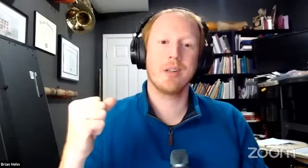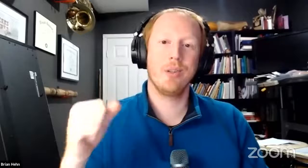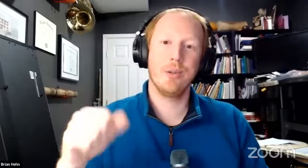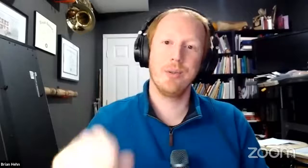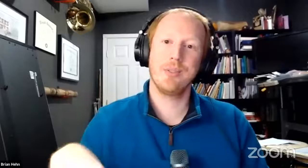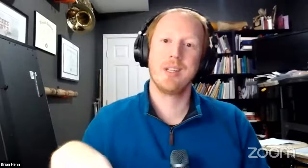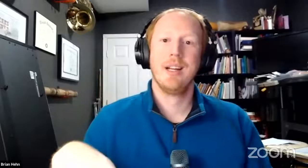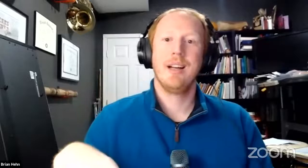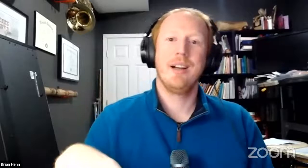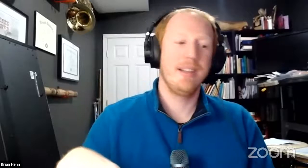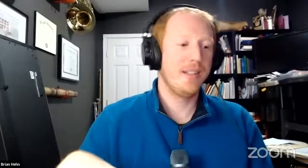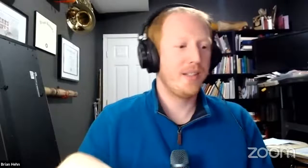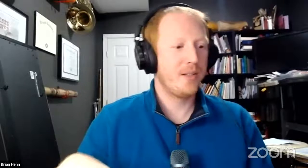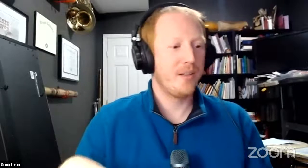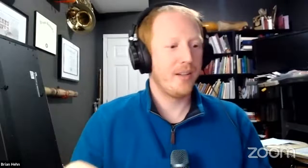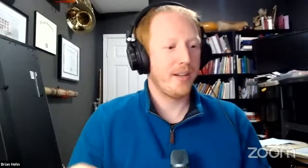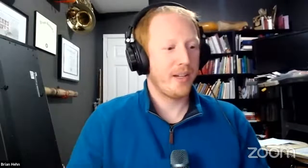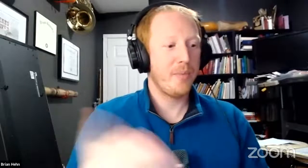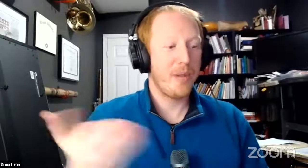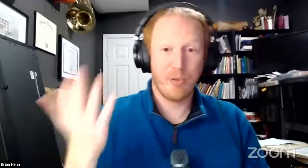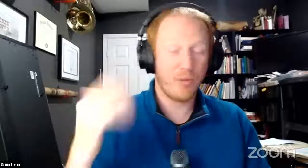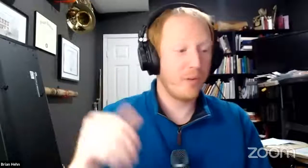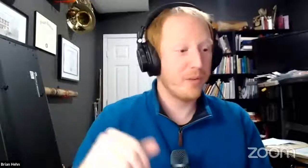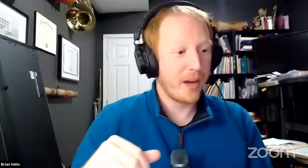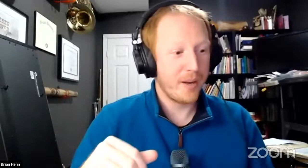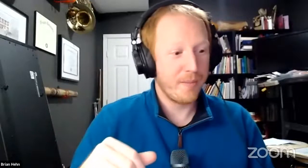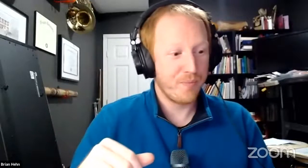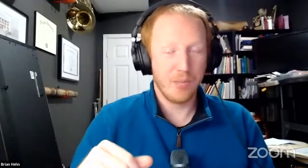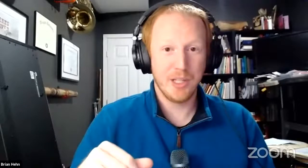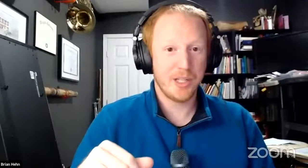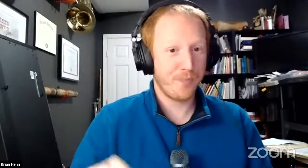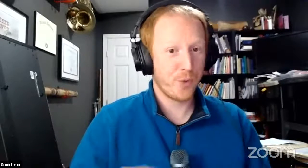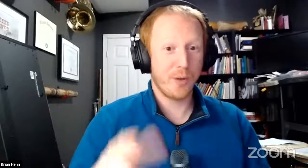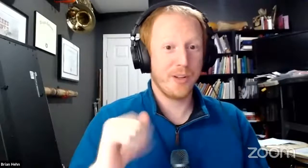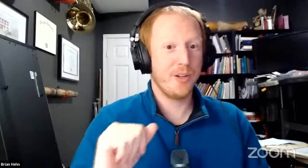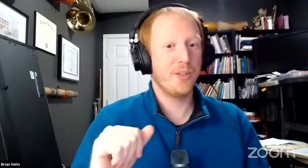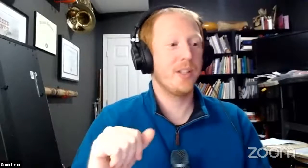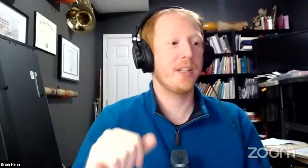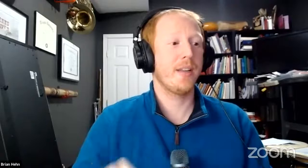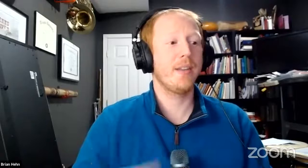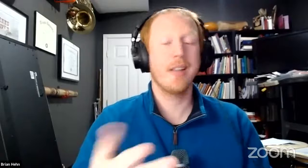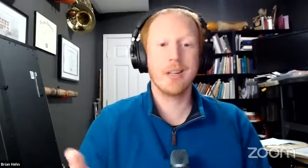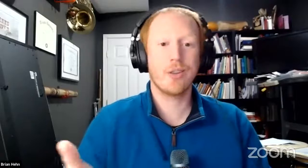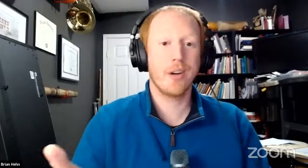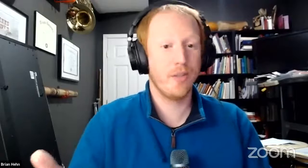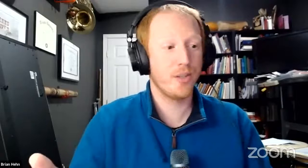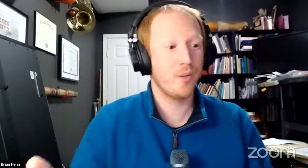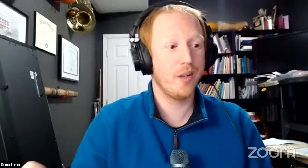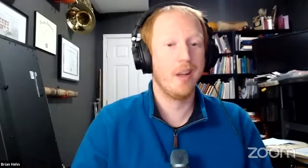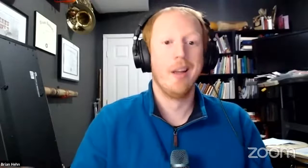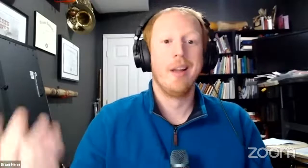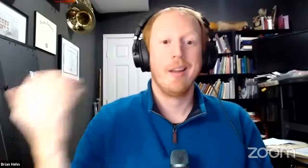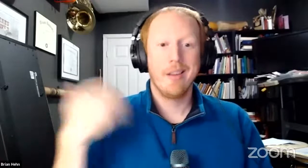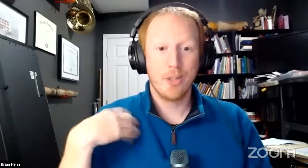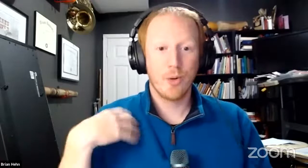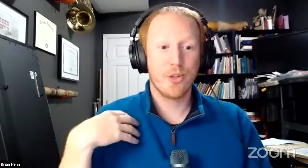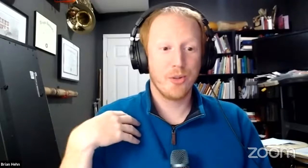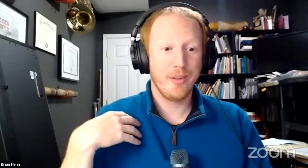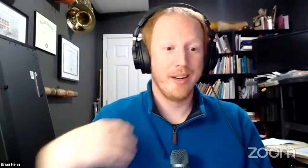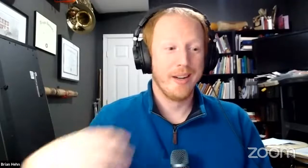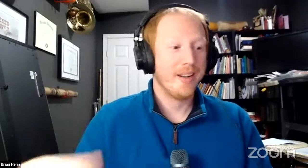your household too. And God bless you and make you virus-free, virus-free. And God bless you and make